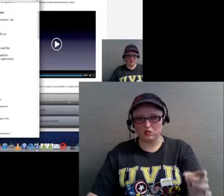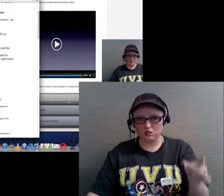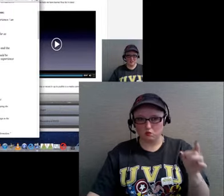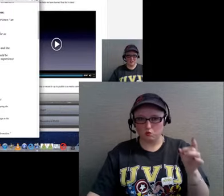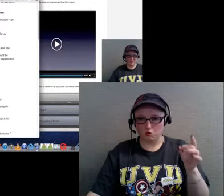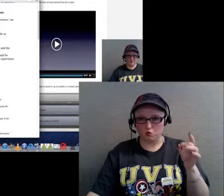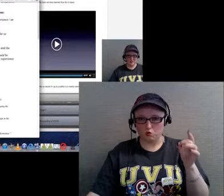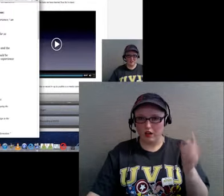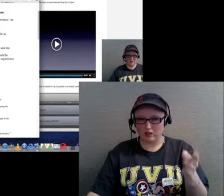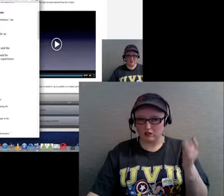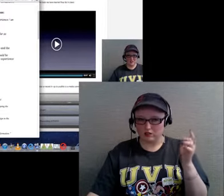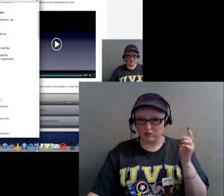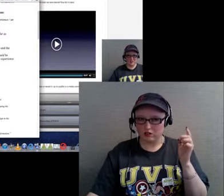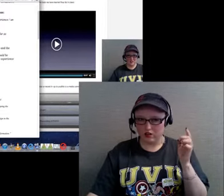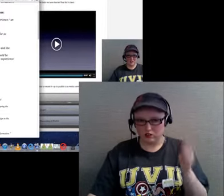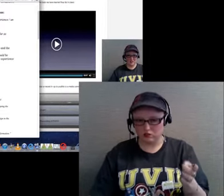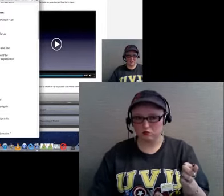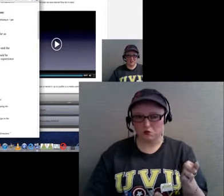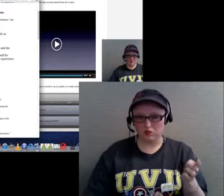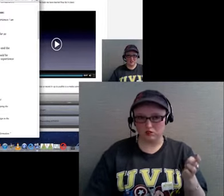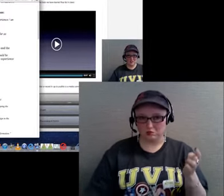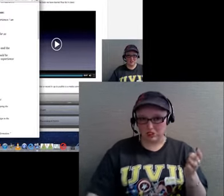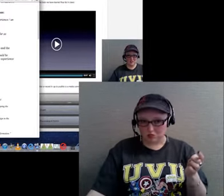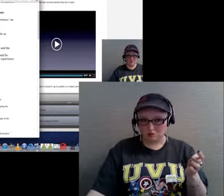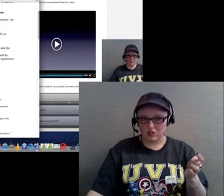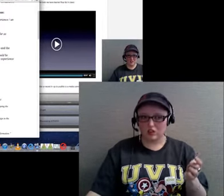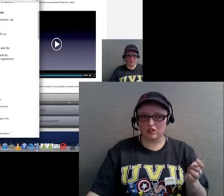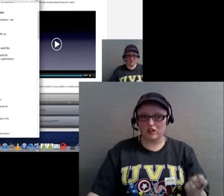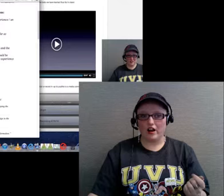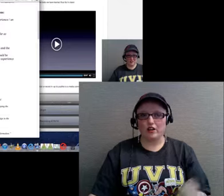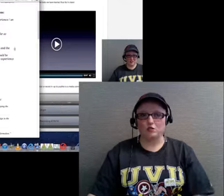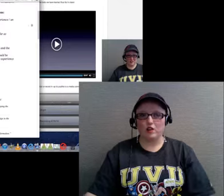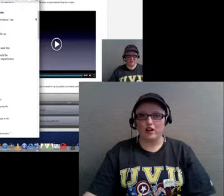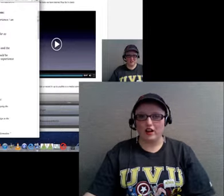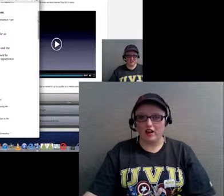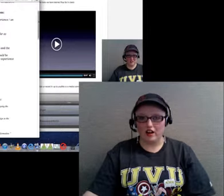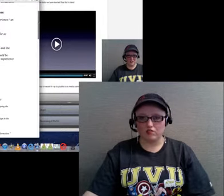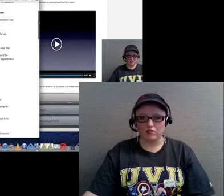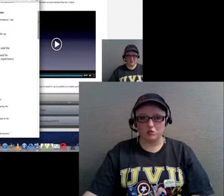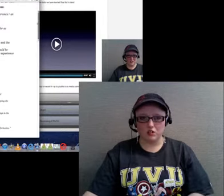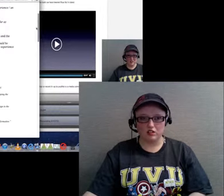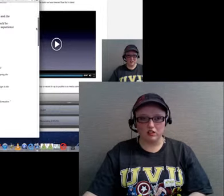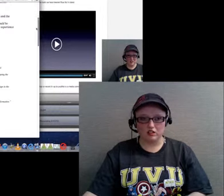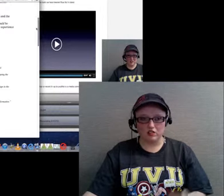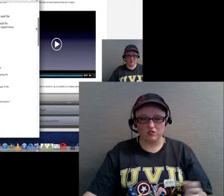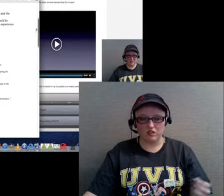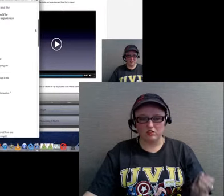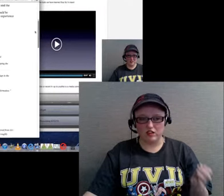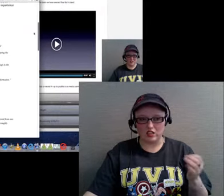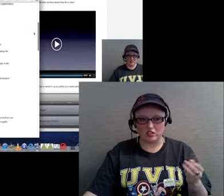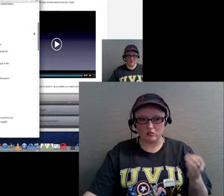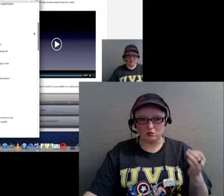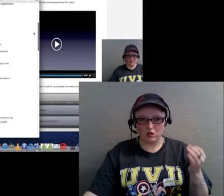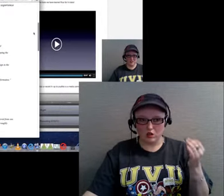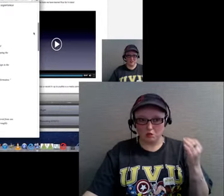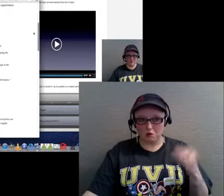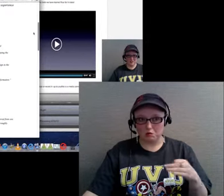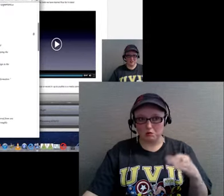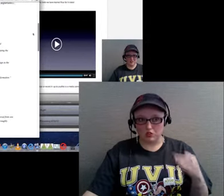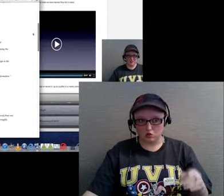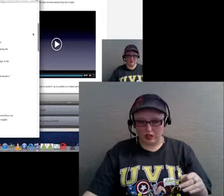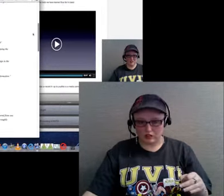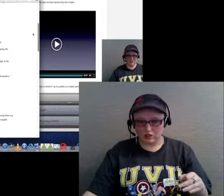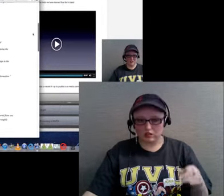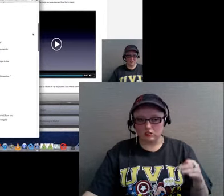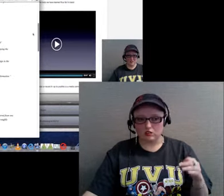what you had us answer for the midterm, so that I have a pretty good outline of things that I need to